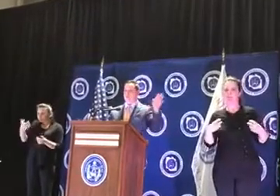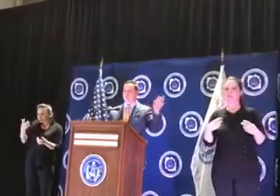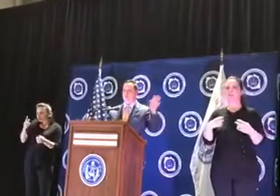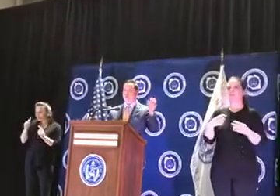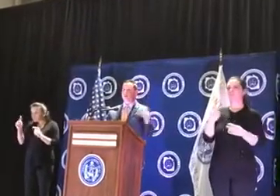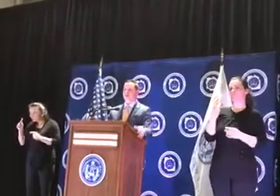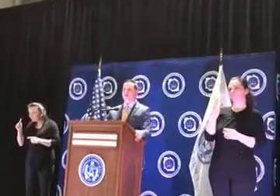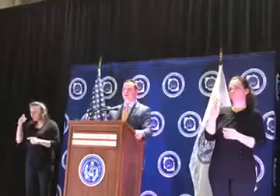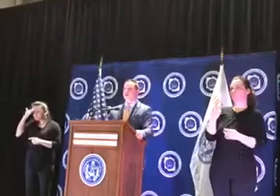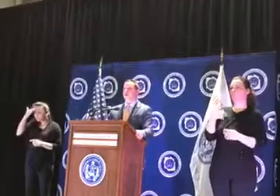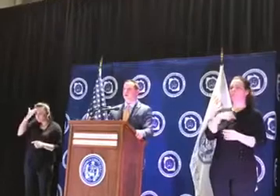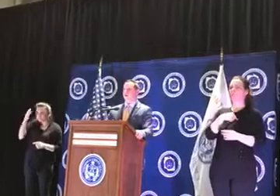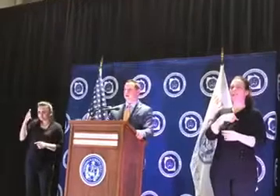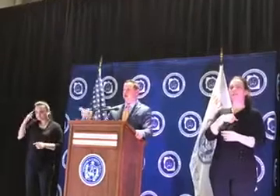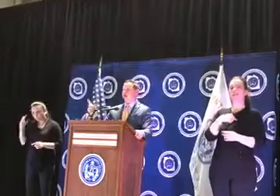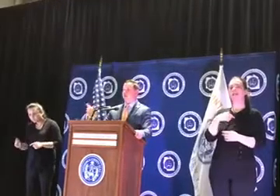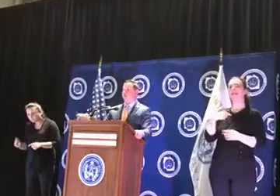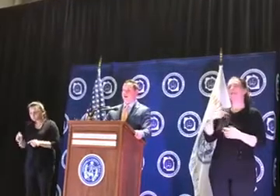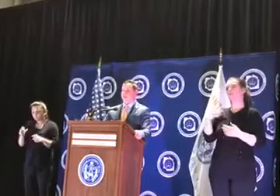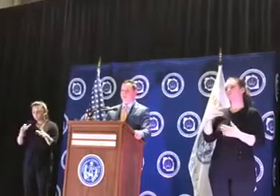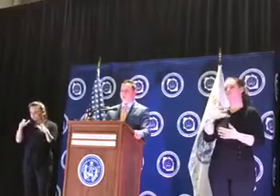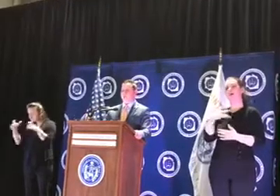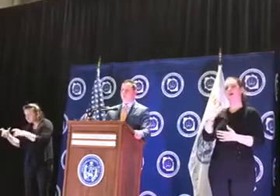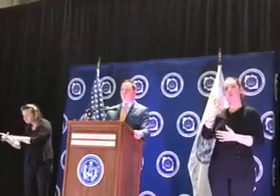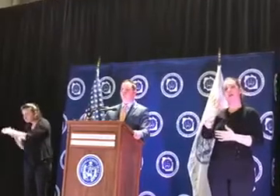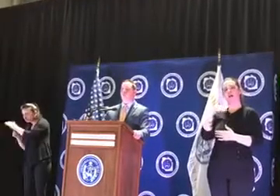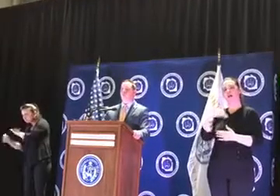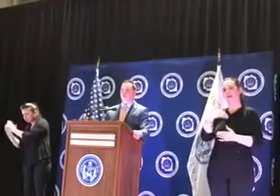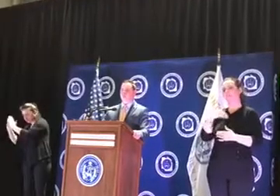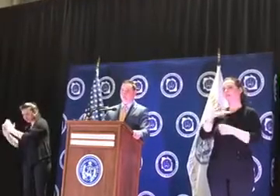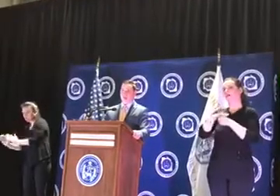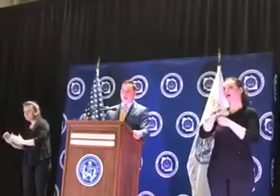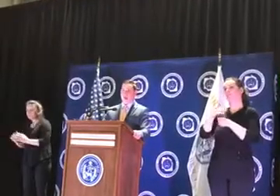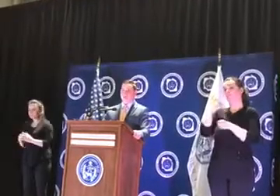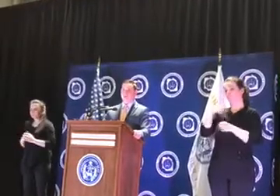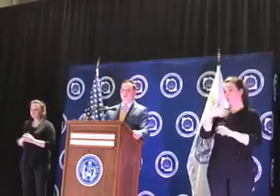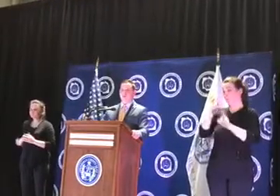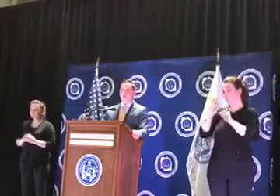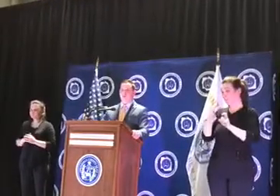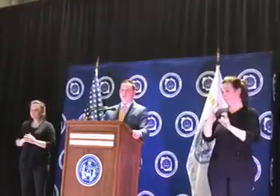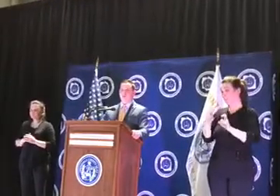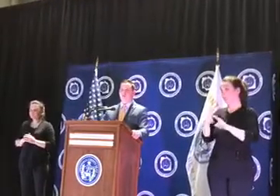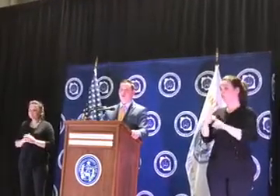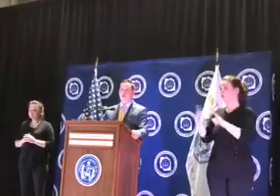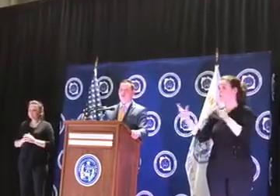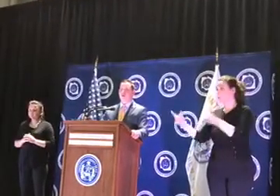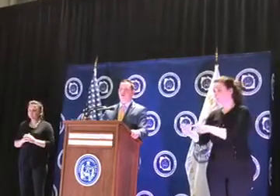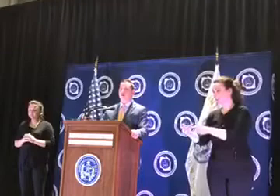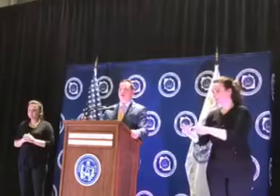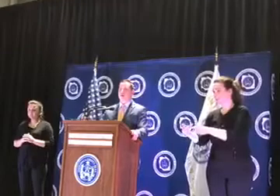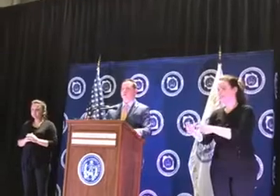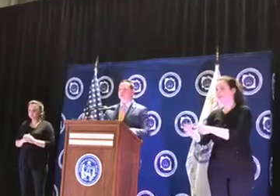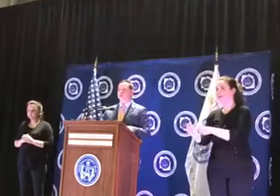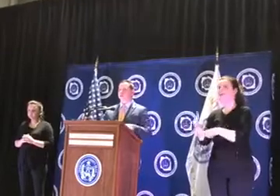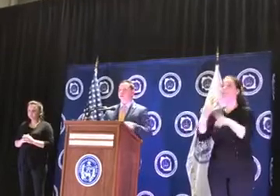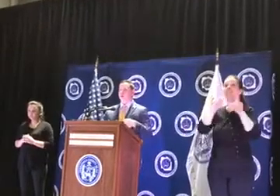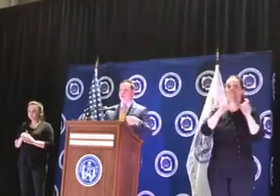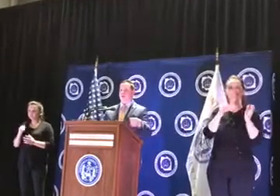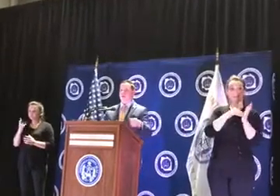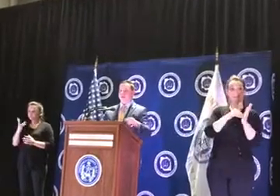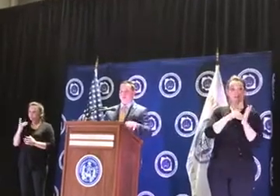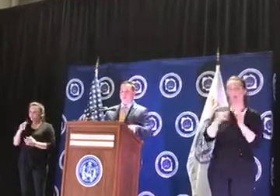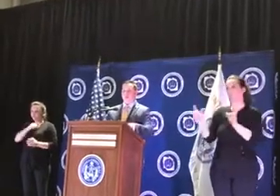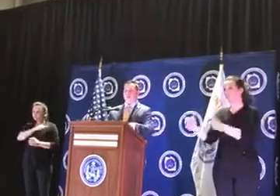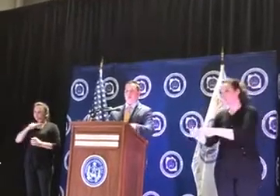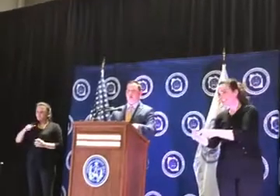We continue to quarantine. A question was about staffing. We are going to staff to the needs of the community, and that means getting